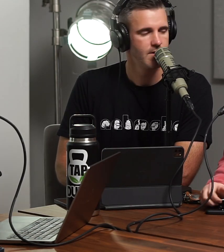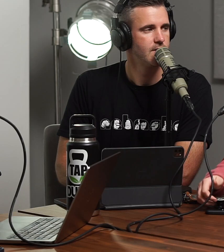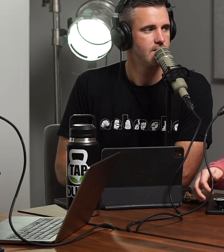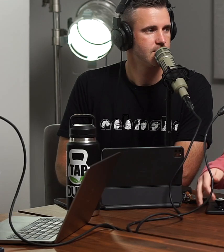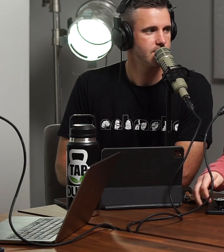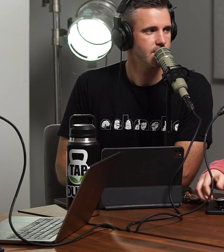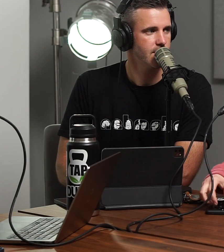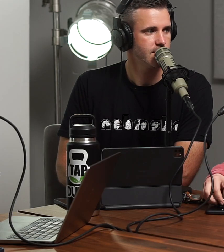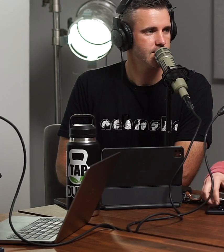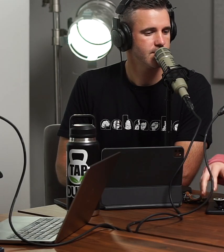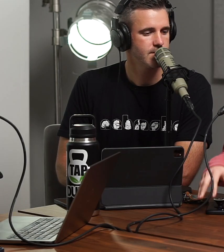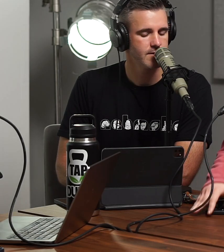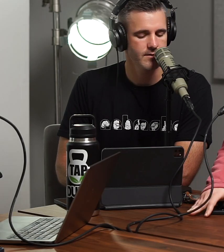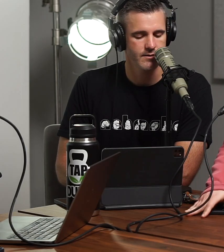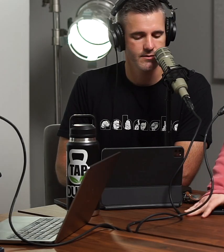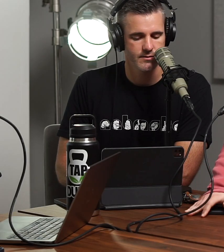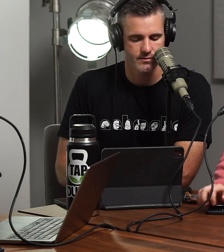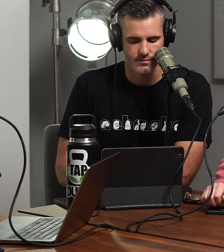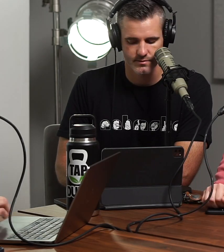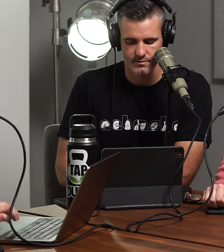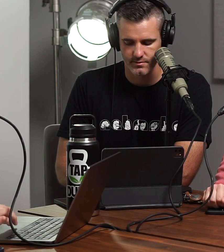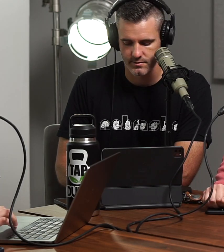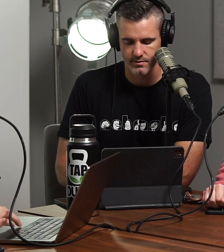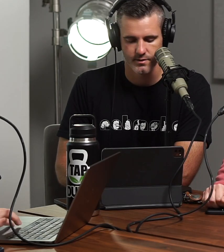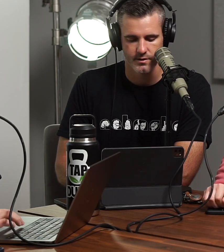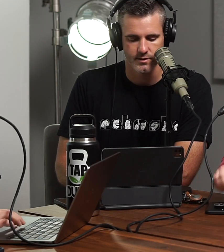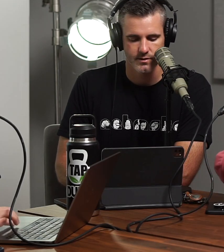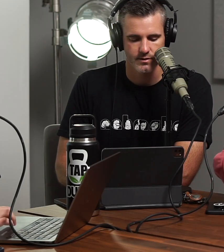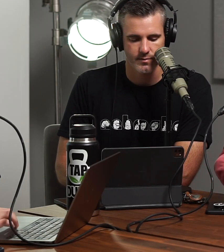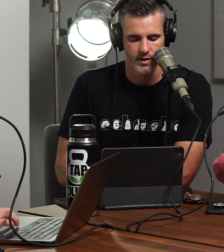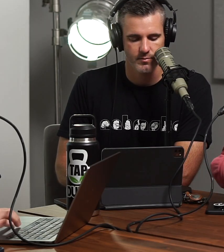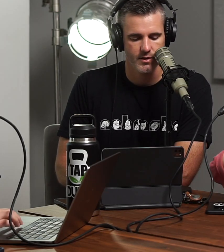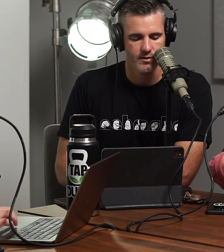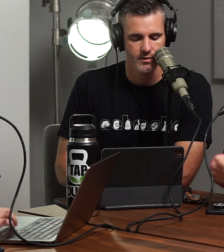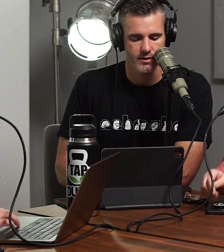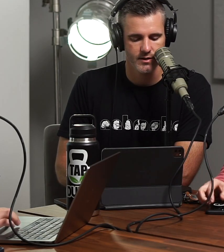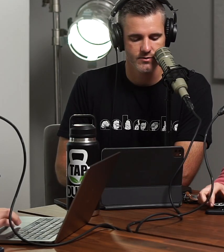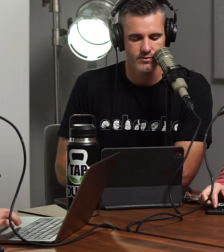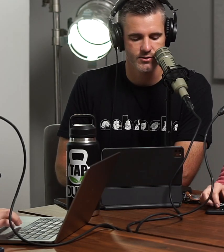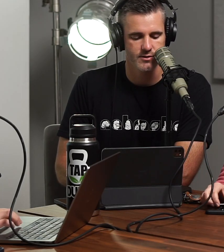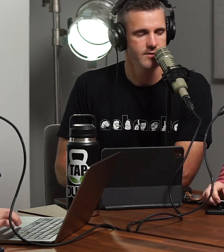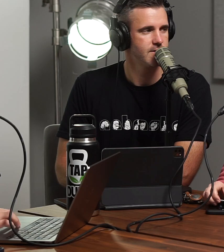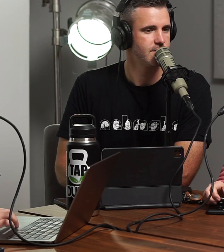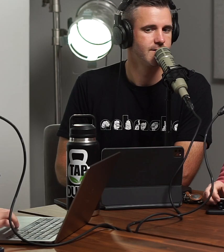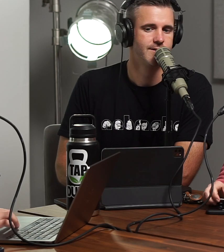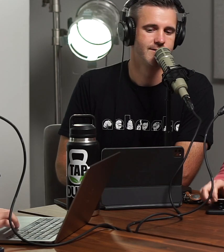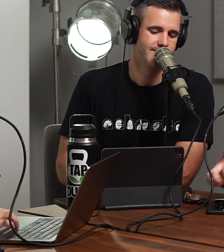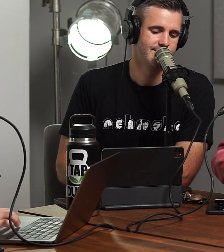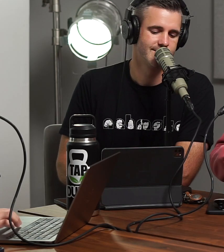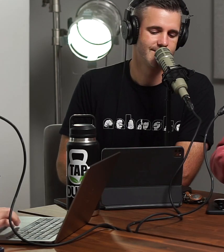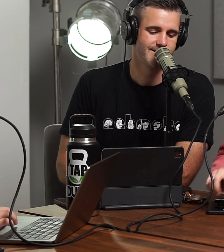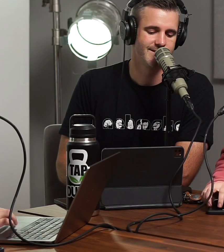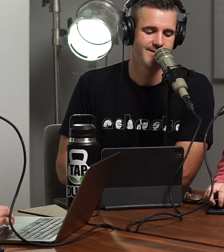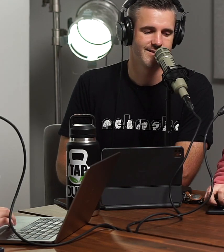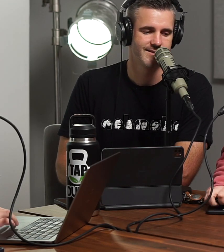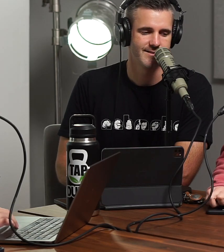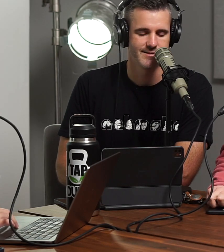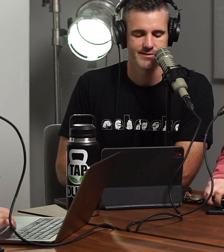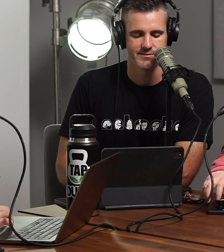ago yeah is on there he does like live auctions it's so fun to watch but they pay him a lot of money that's for sure my son got to pick a couple action figures from